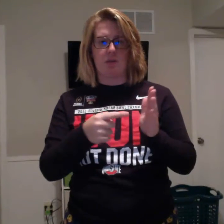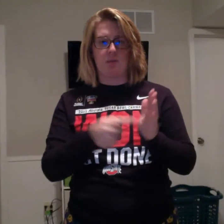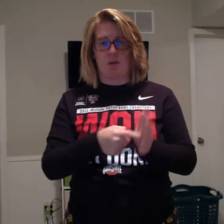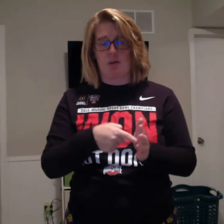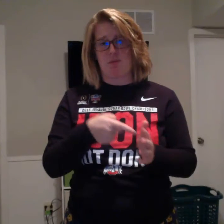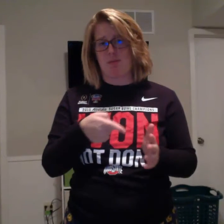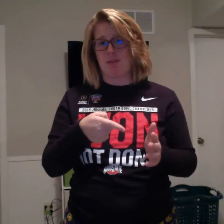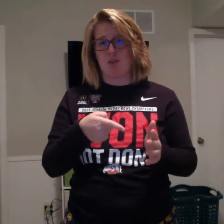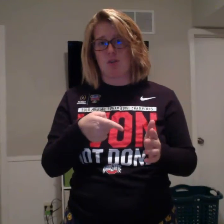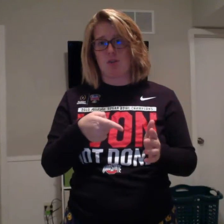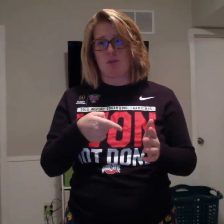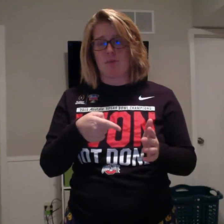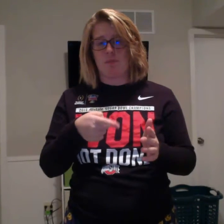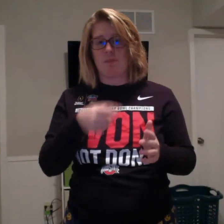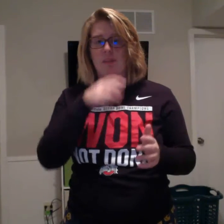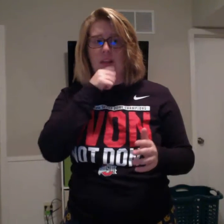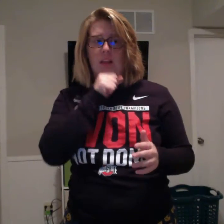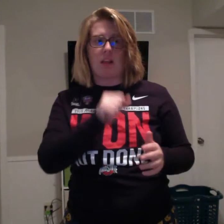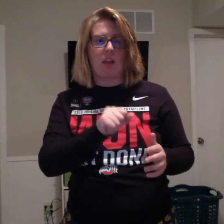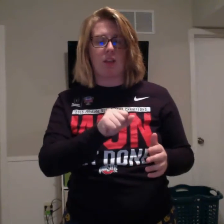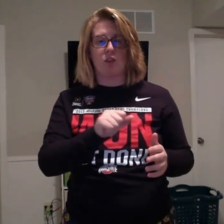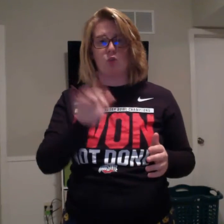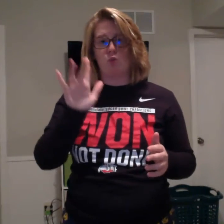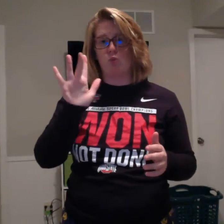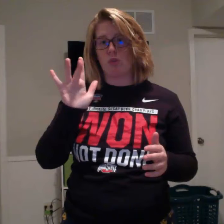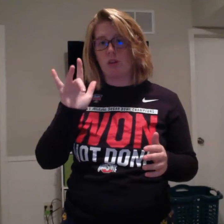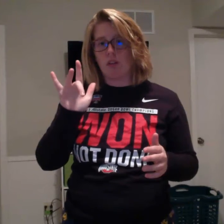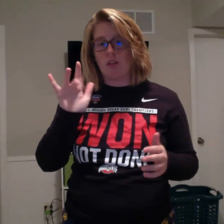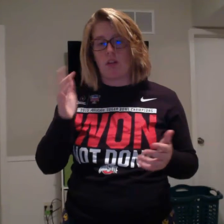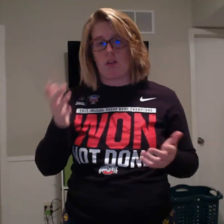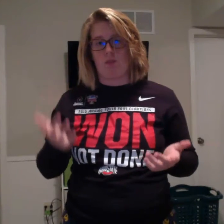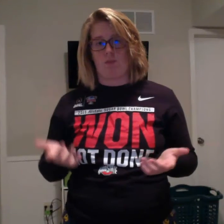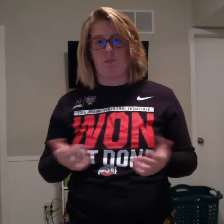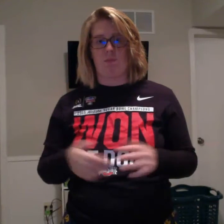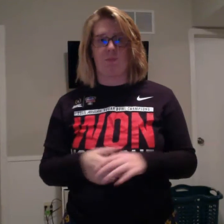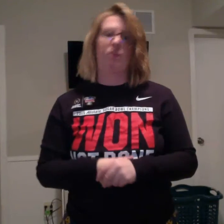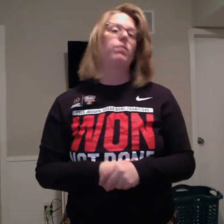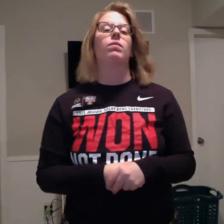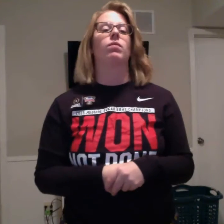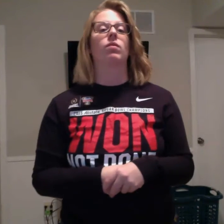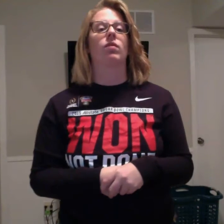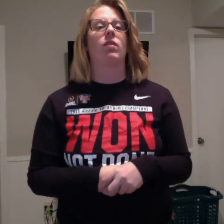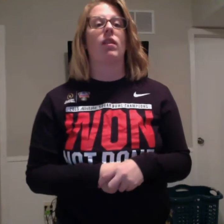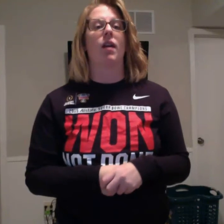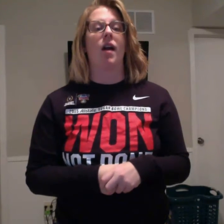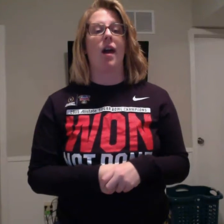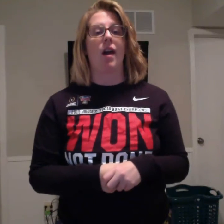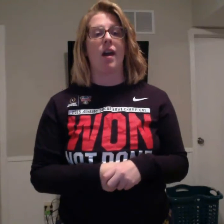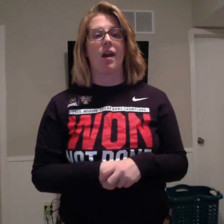repeat expansion, and it happens way more in the production of sperm than of eggs. So both